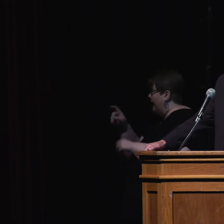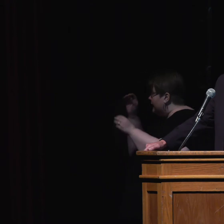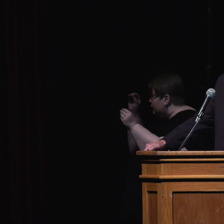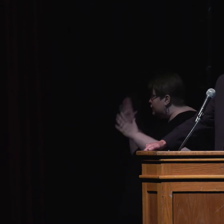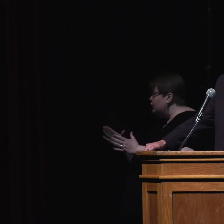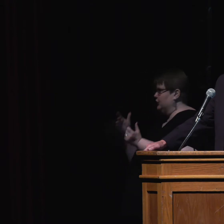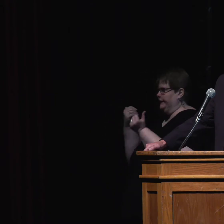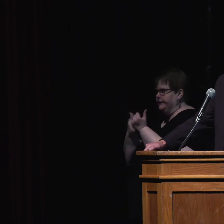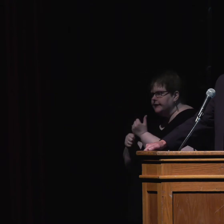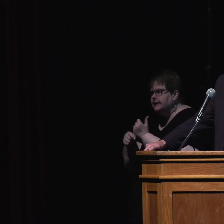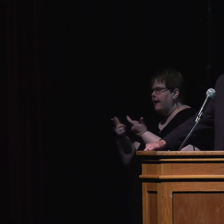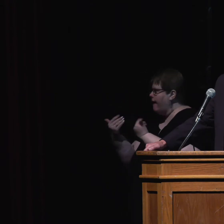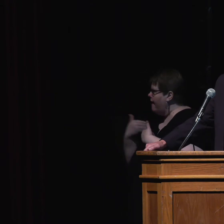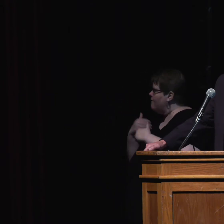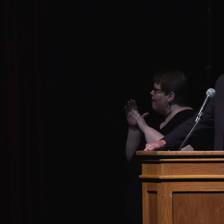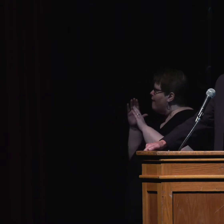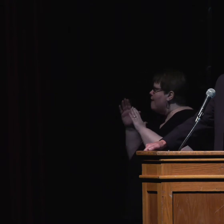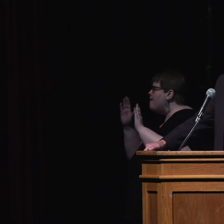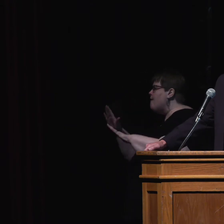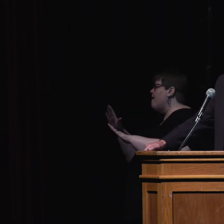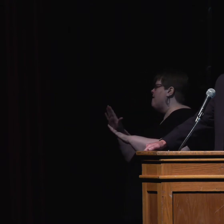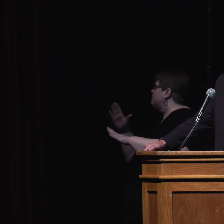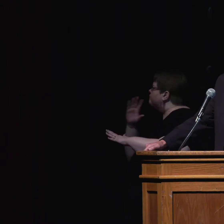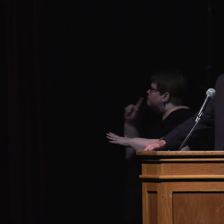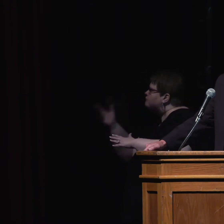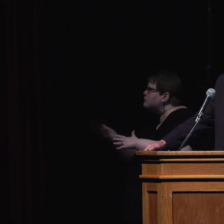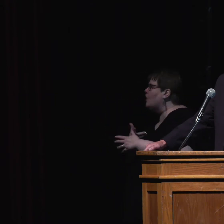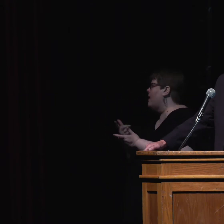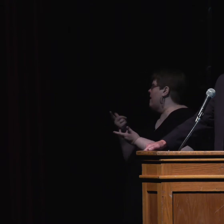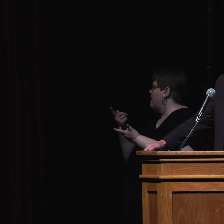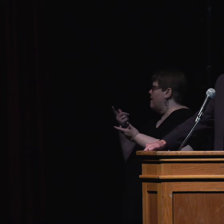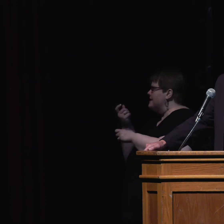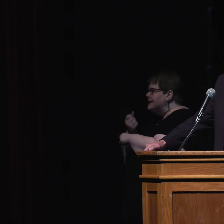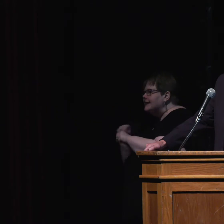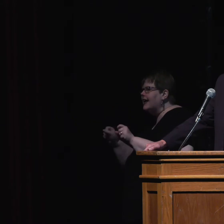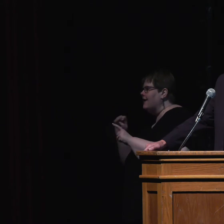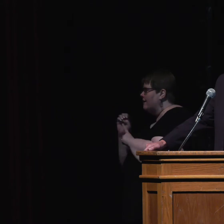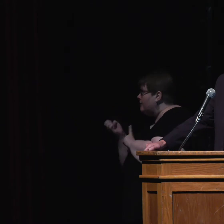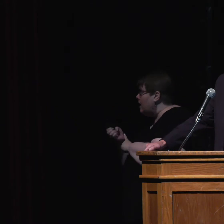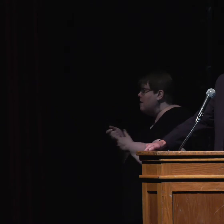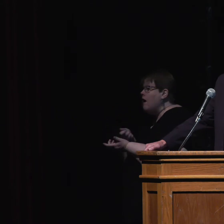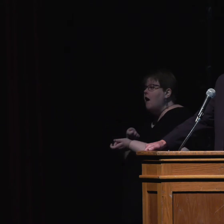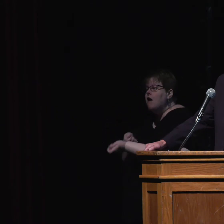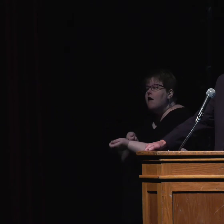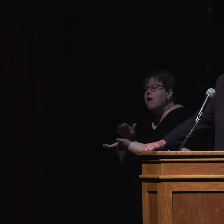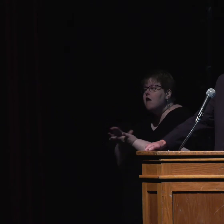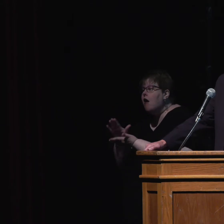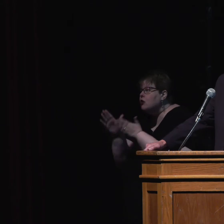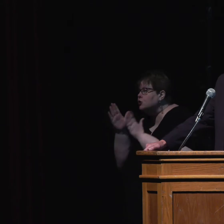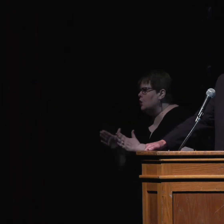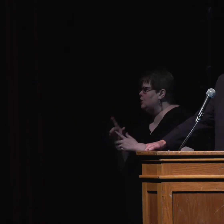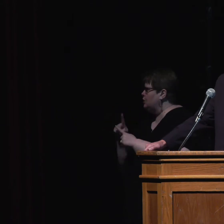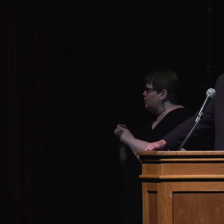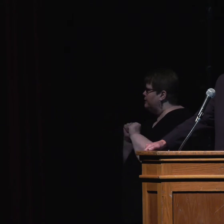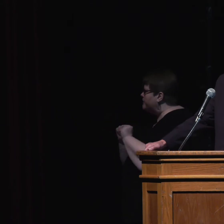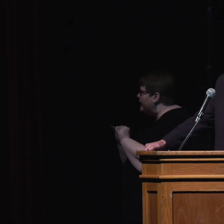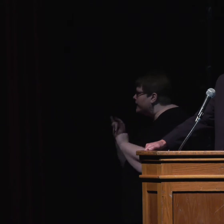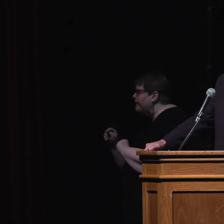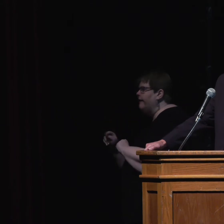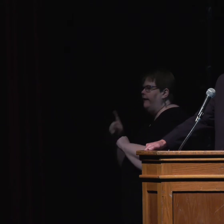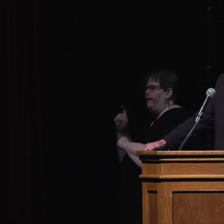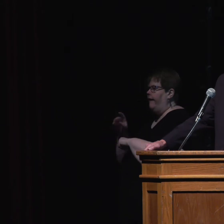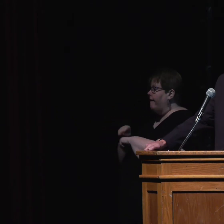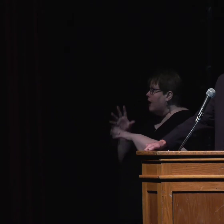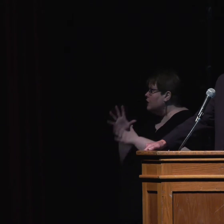teachers and assistants to have a welcoming and safe learning environment ready and waiting. We need the custodians to maintain that environment. We need counselors